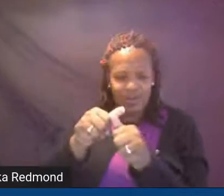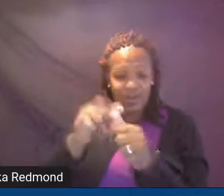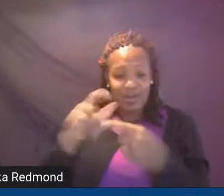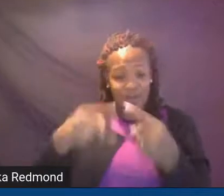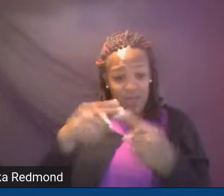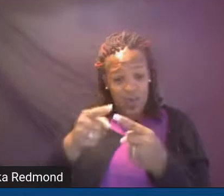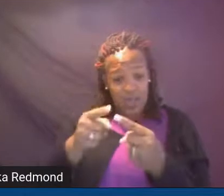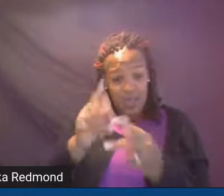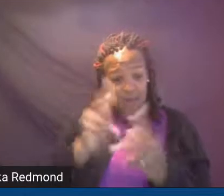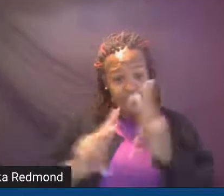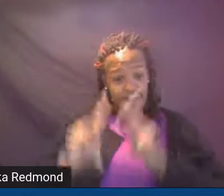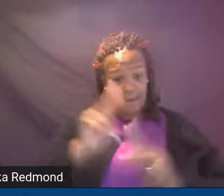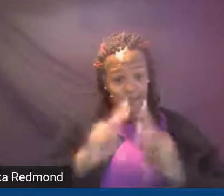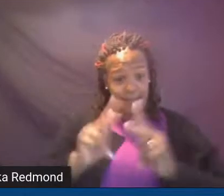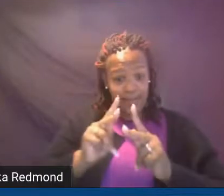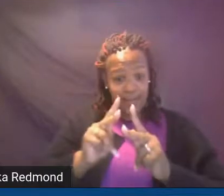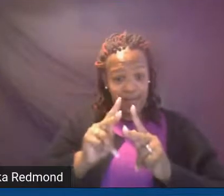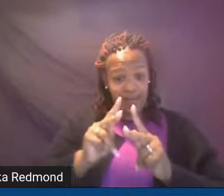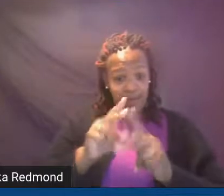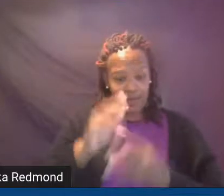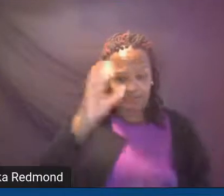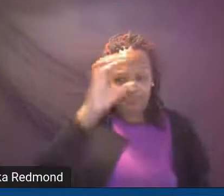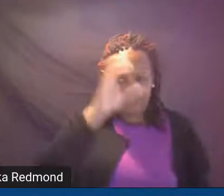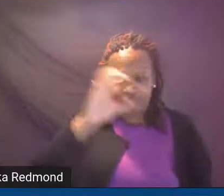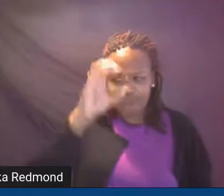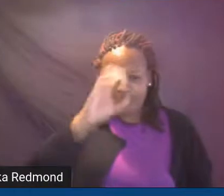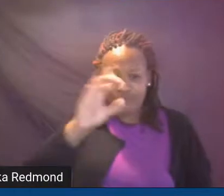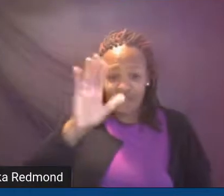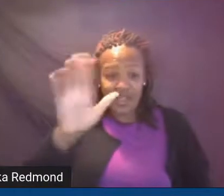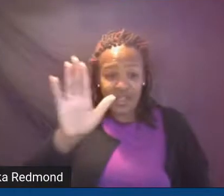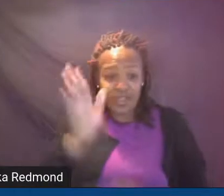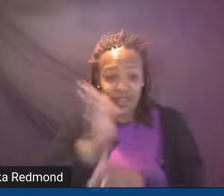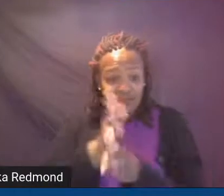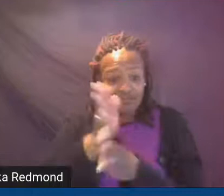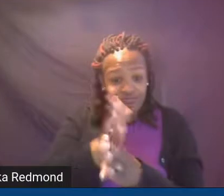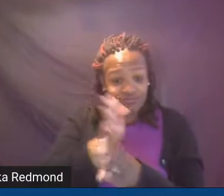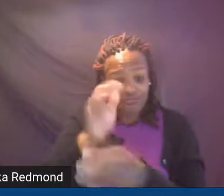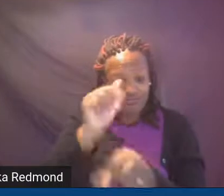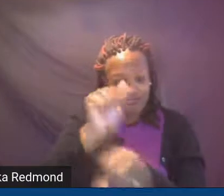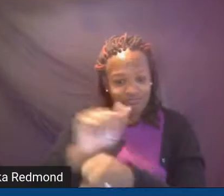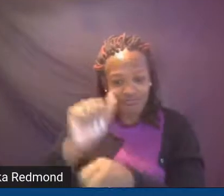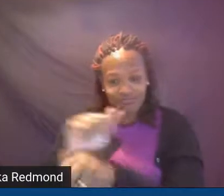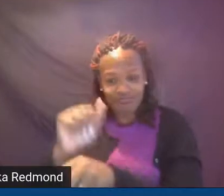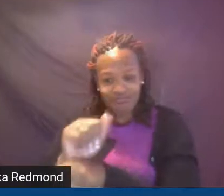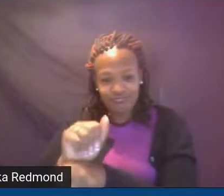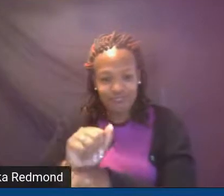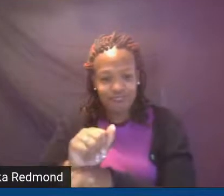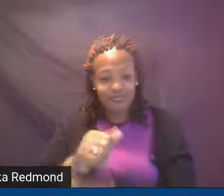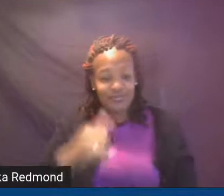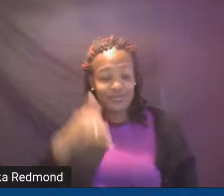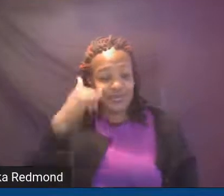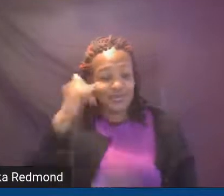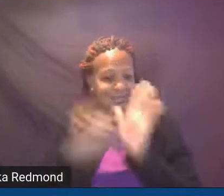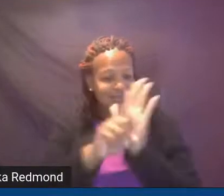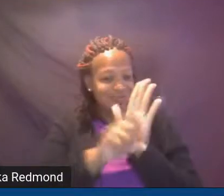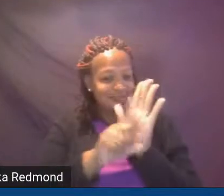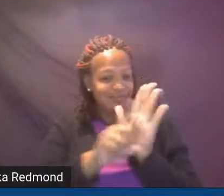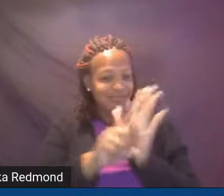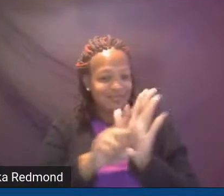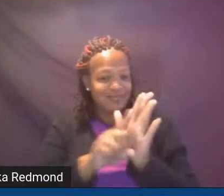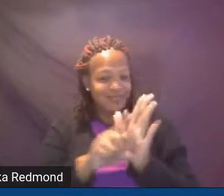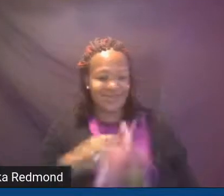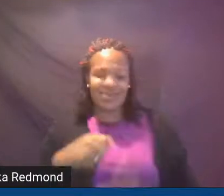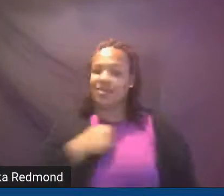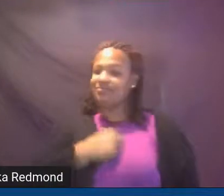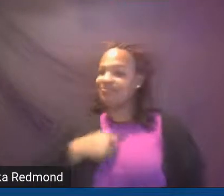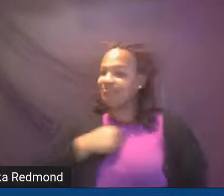and find their way in this next way of working specifically. I apologize for that. Hang on, just my phone. I should have turned it off. I